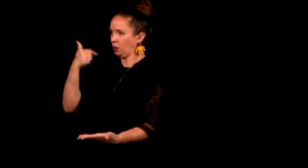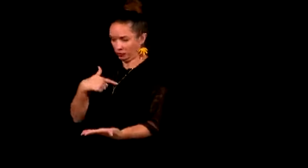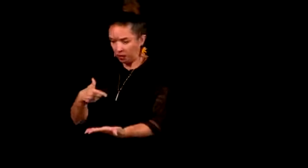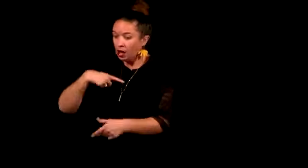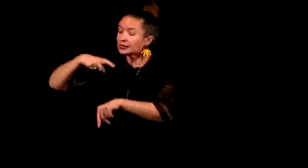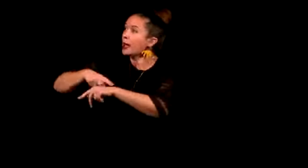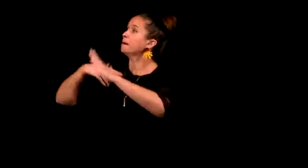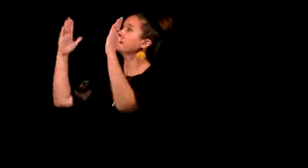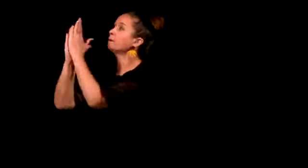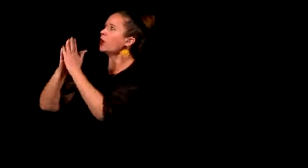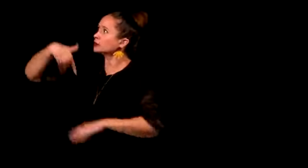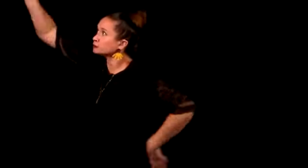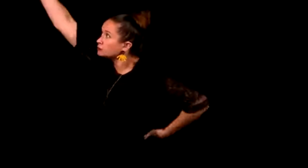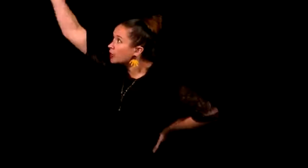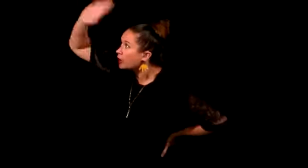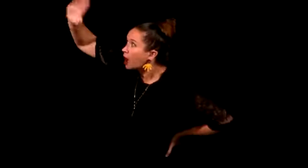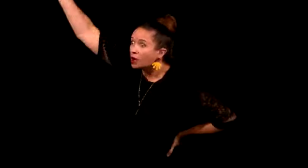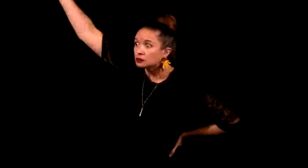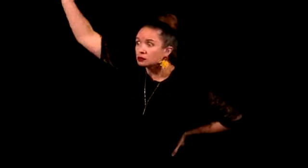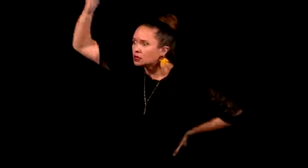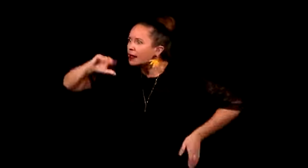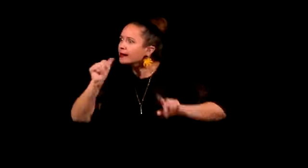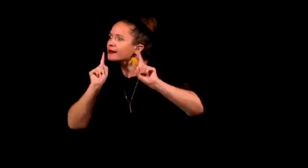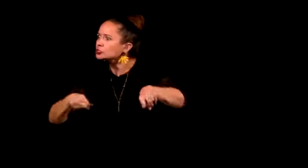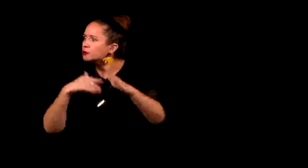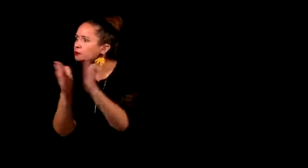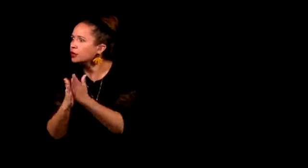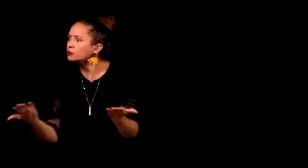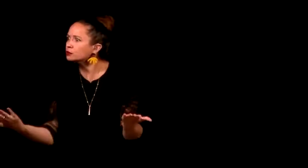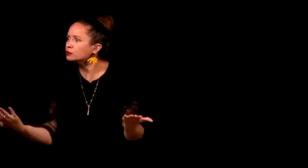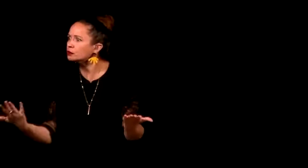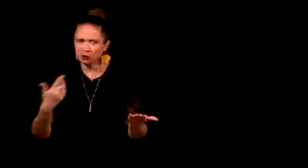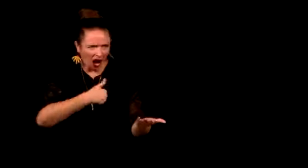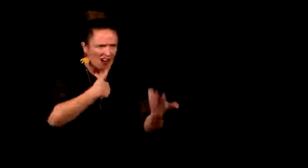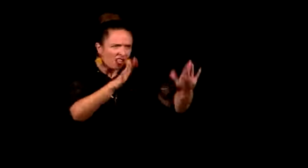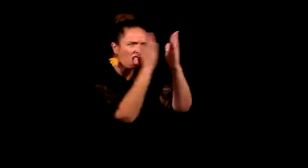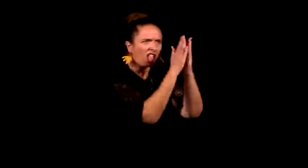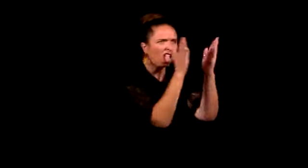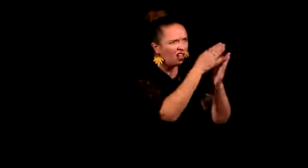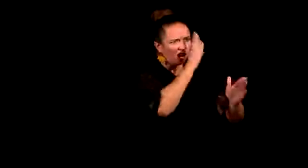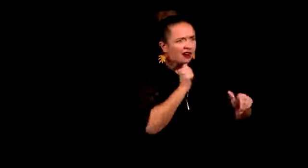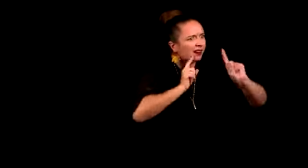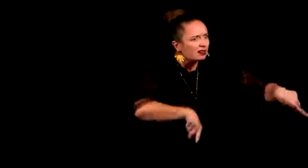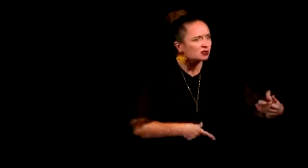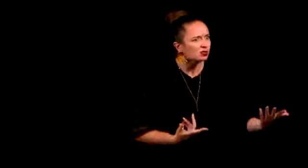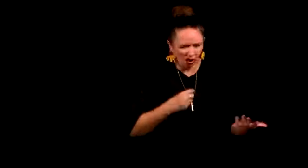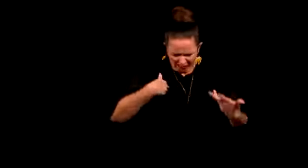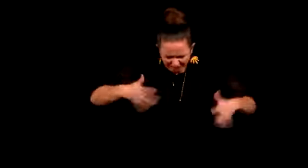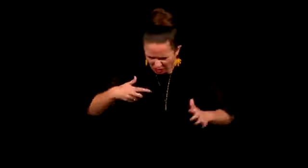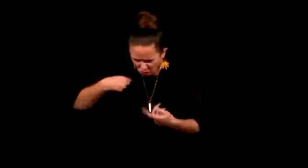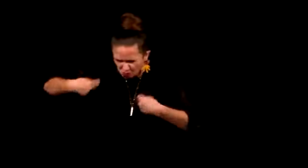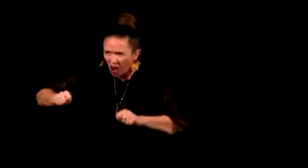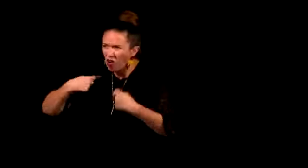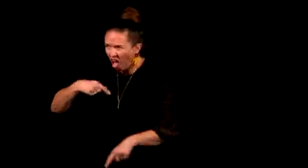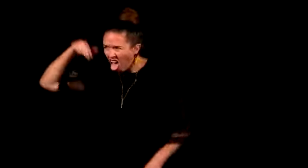a disconnect because the time is on God's. And we pray and we're like, oh, well, we prayed and